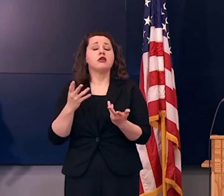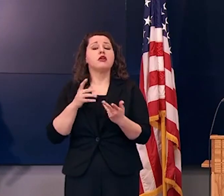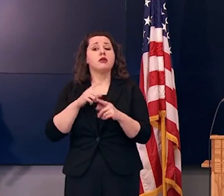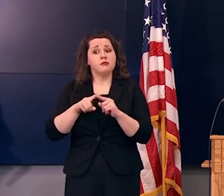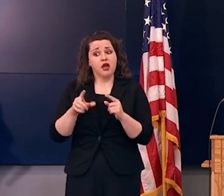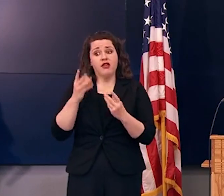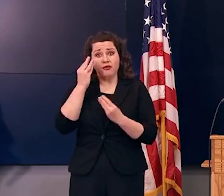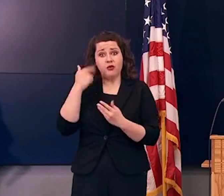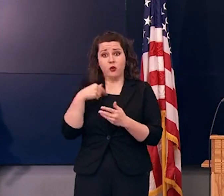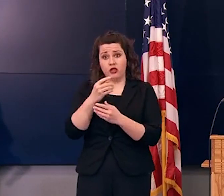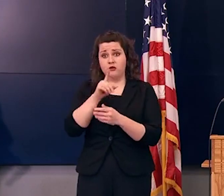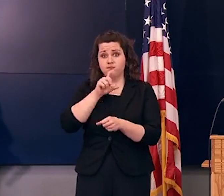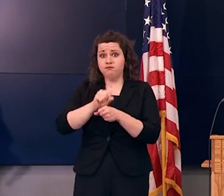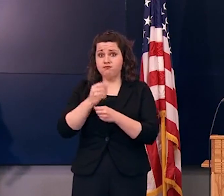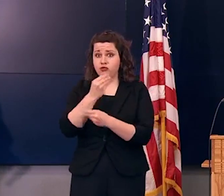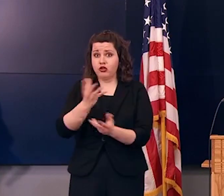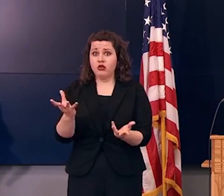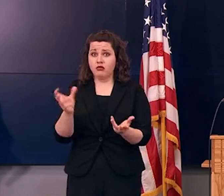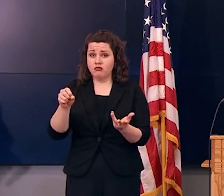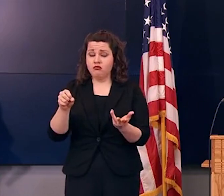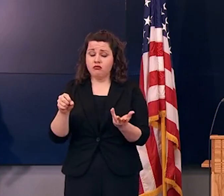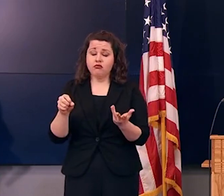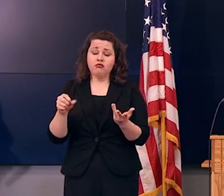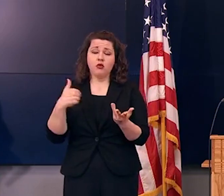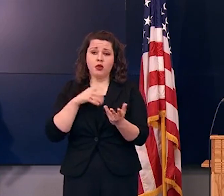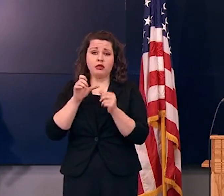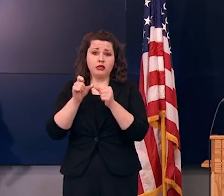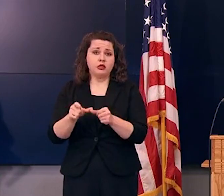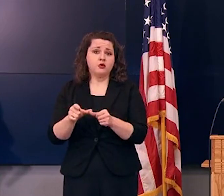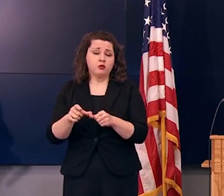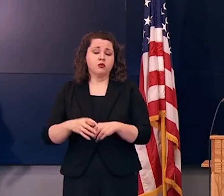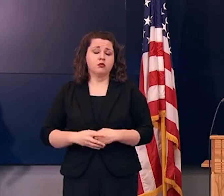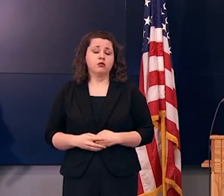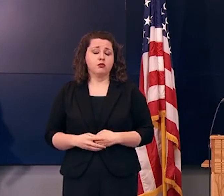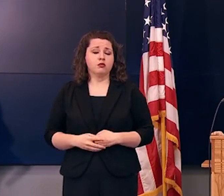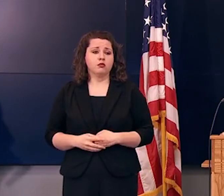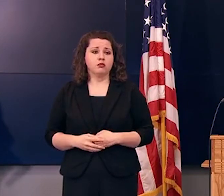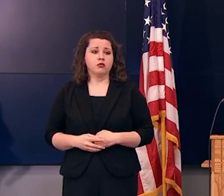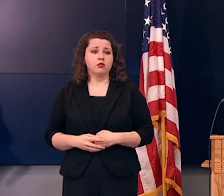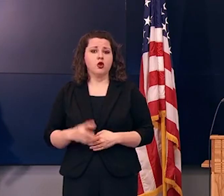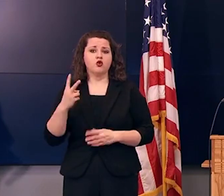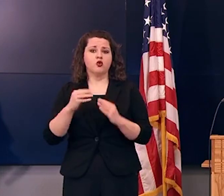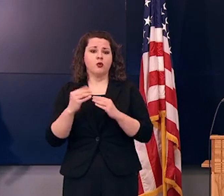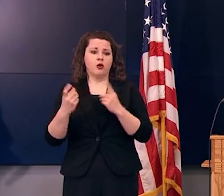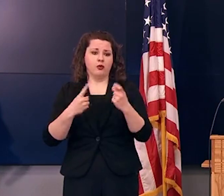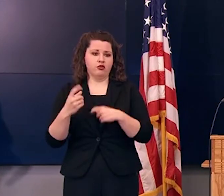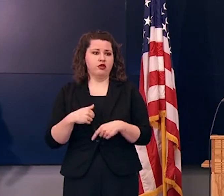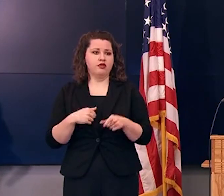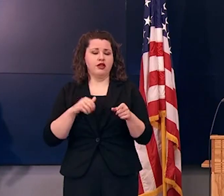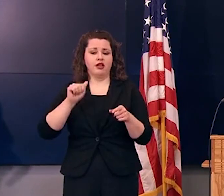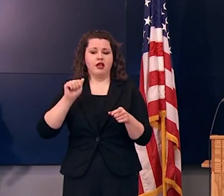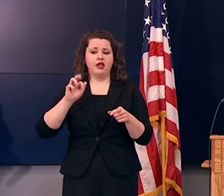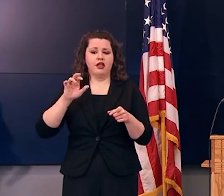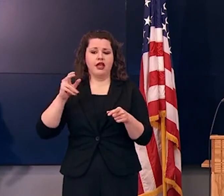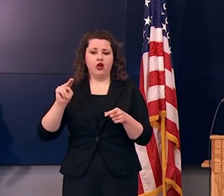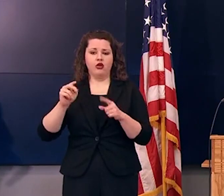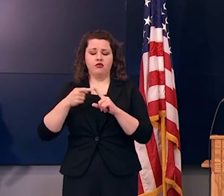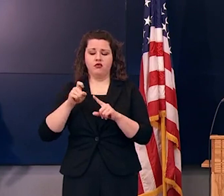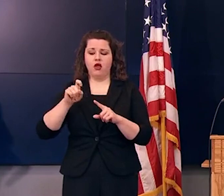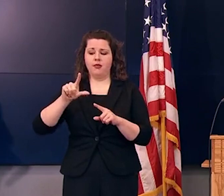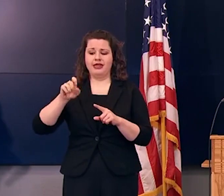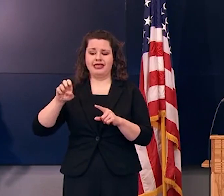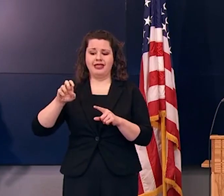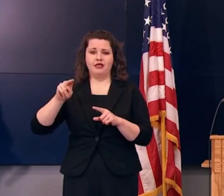are sharing, and we have been and will continue to do that moving forward. We have time for 2 more questions. We're going to go to Aaron at Lee News.